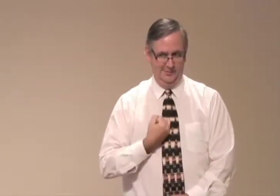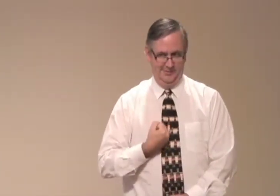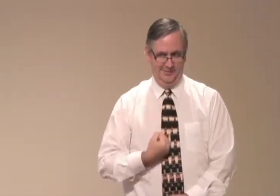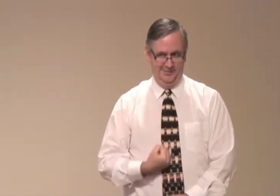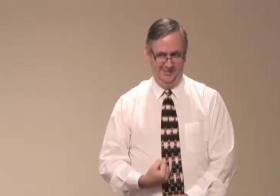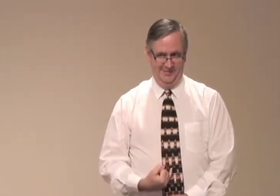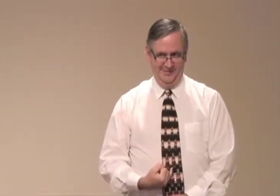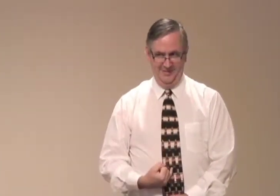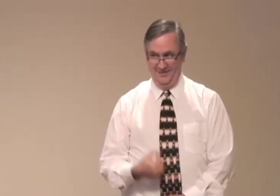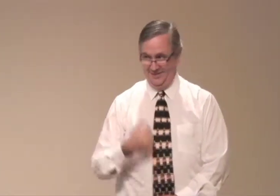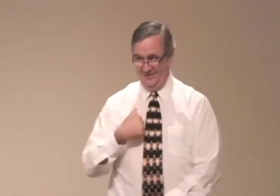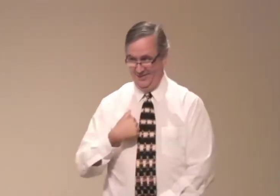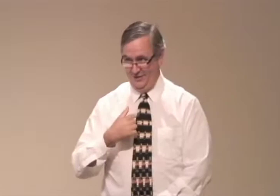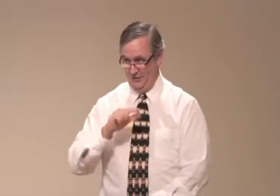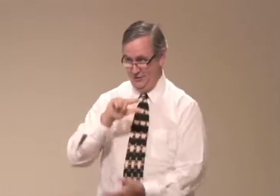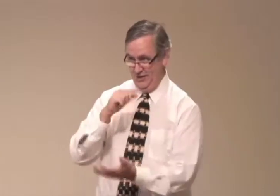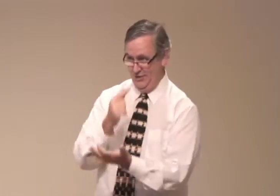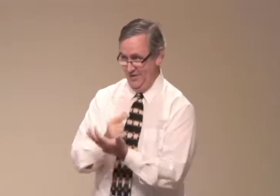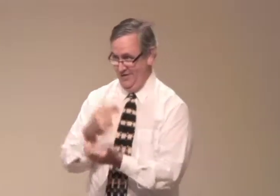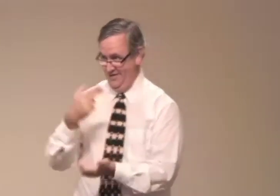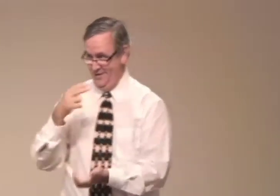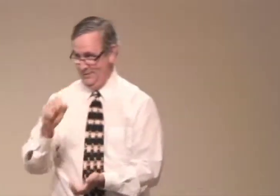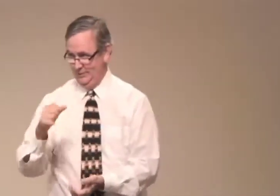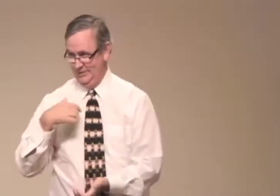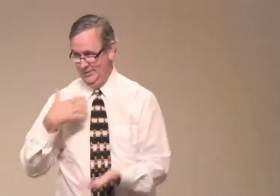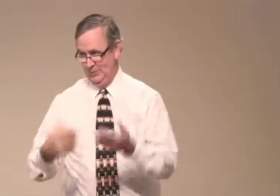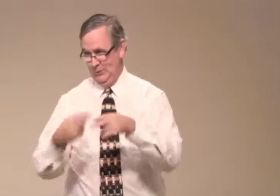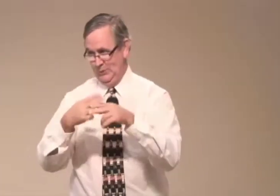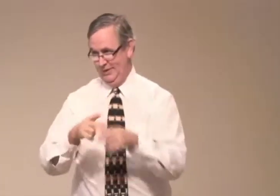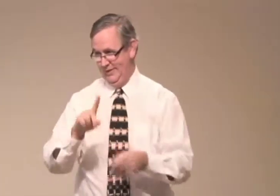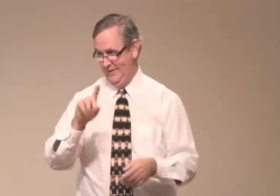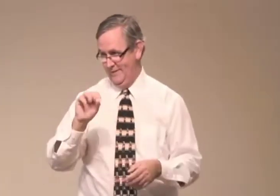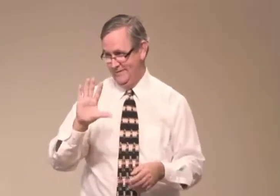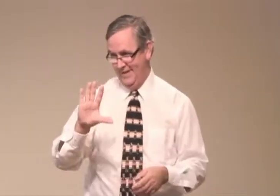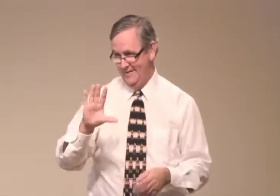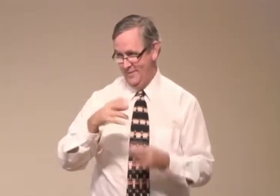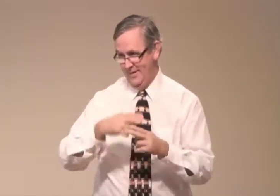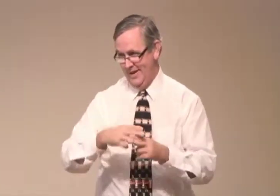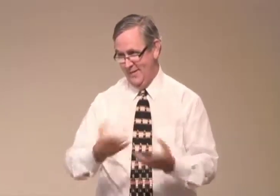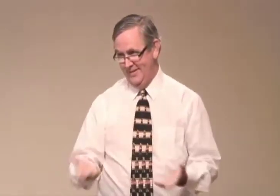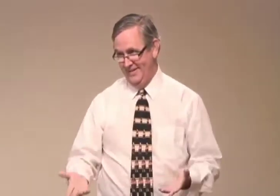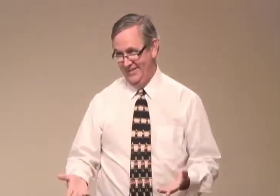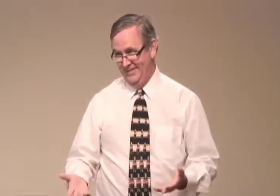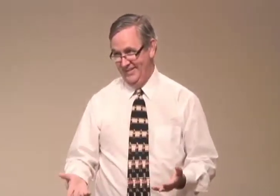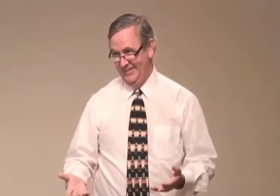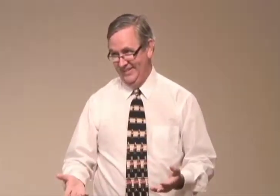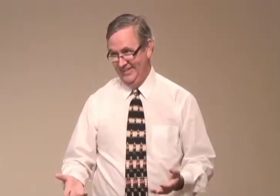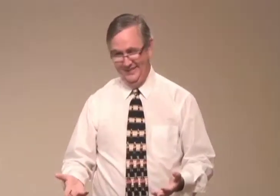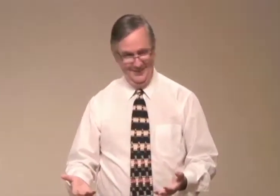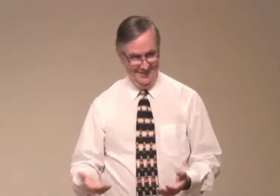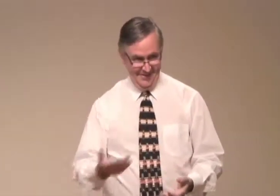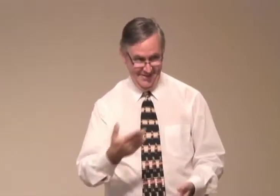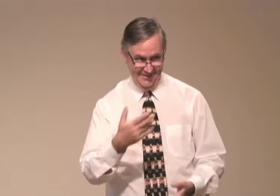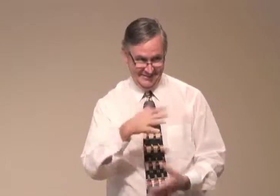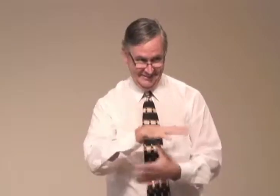hauling weights in my room. Now, had described, when I graduated in high school, I weighed about 105 pounds.